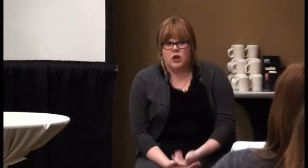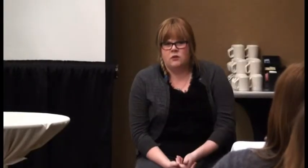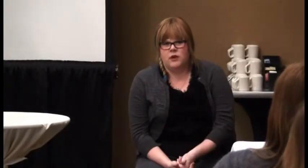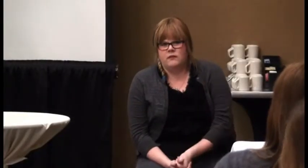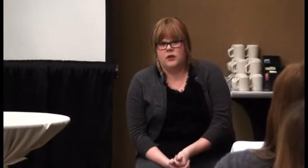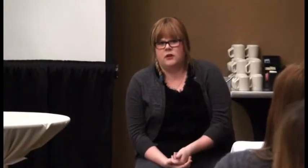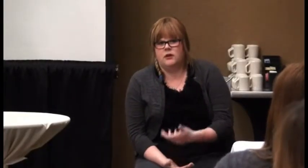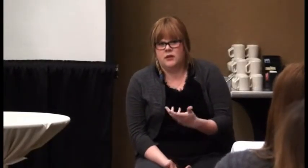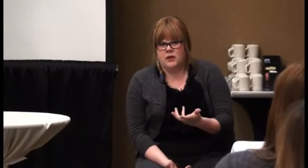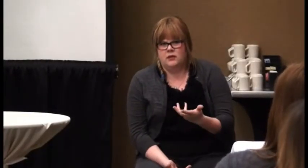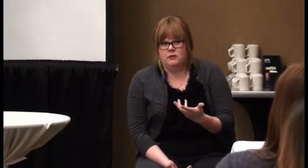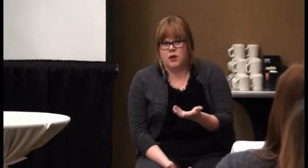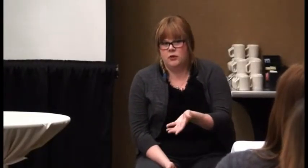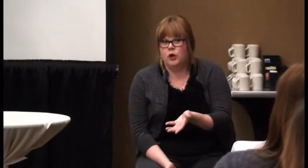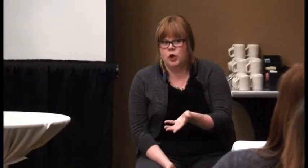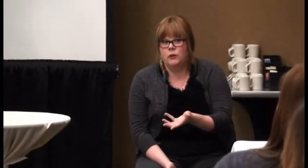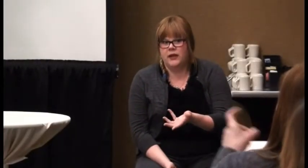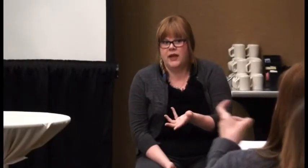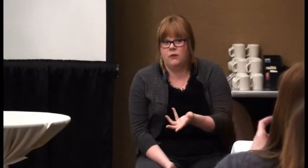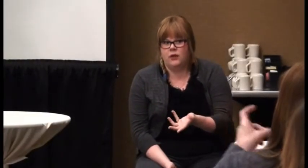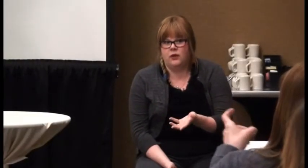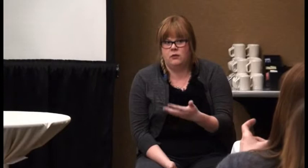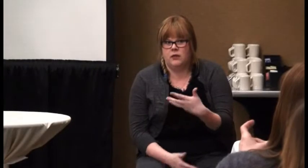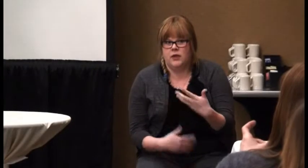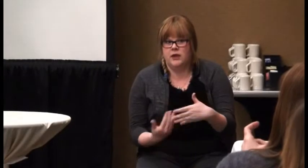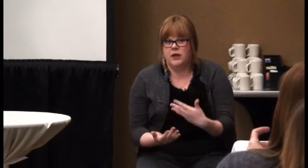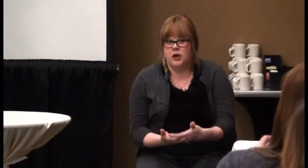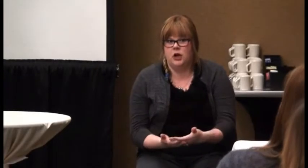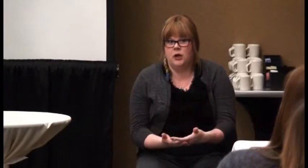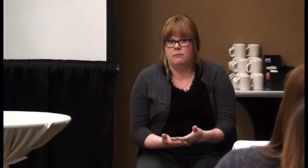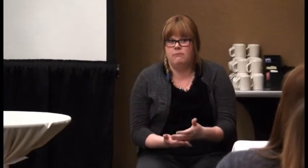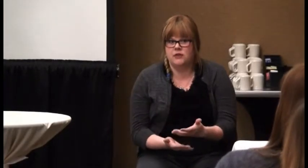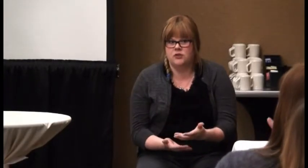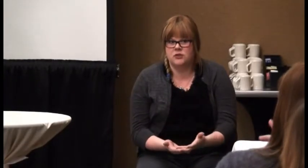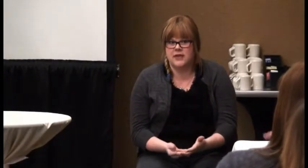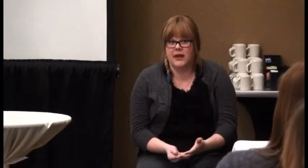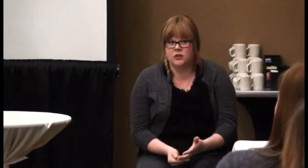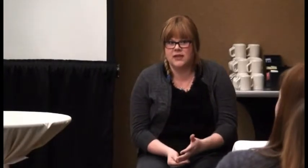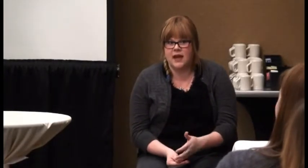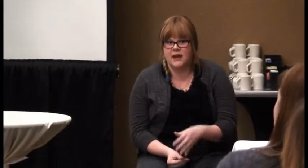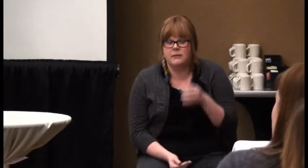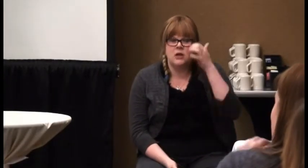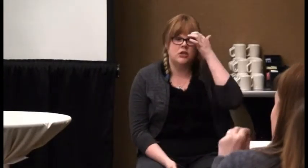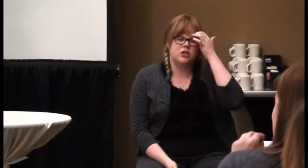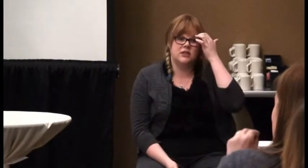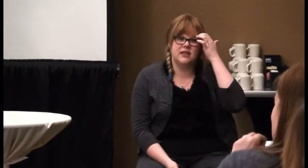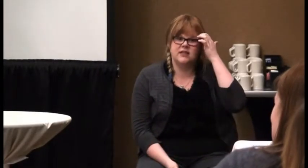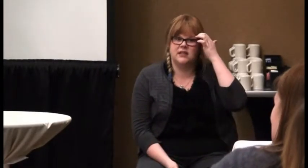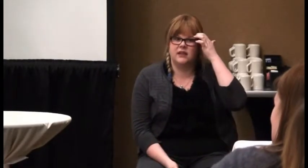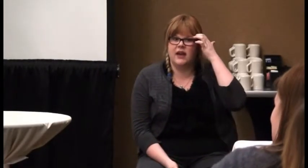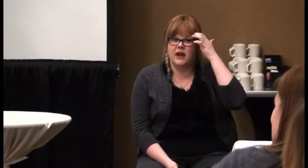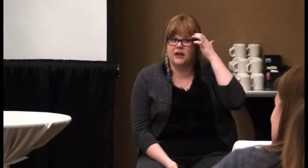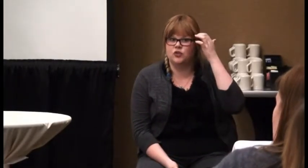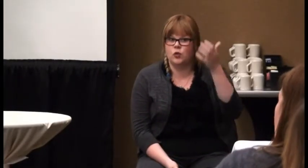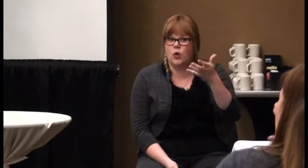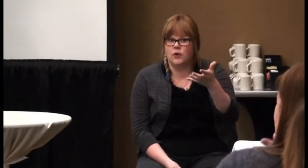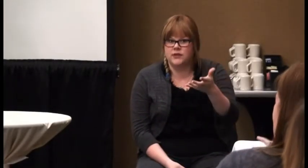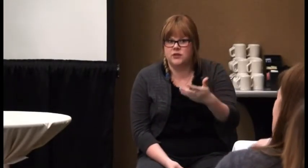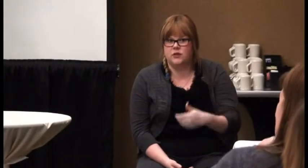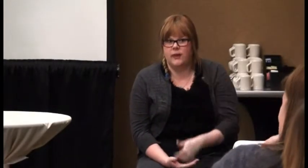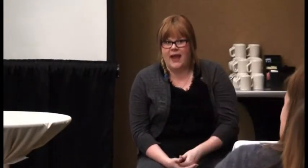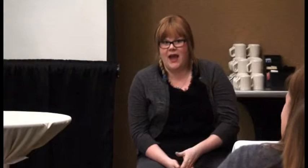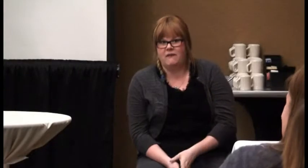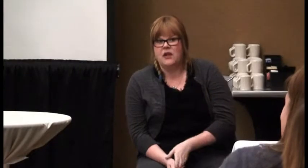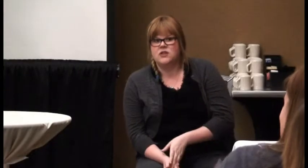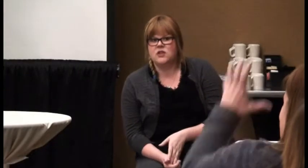whenever the girl would get near her menstrual cycle time, she tends to get out of control,